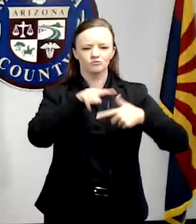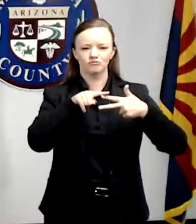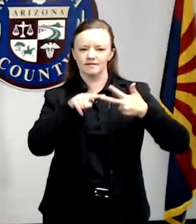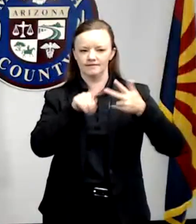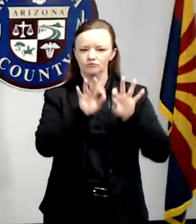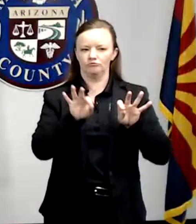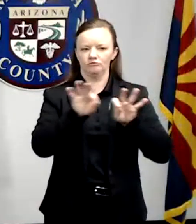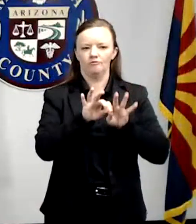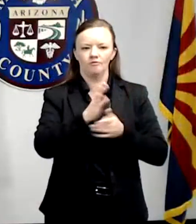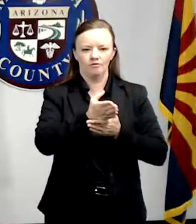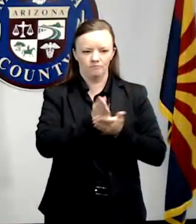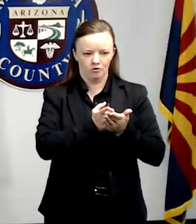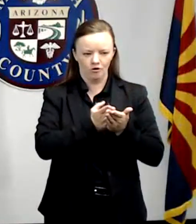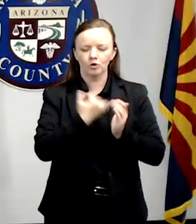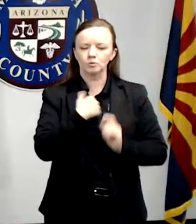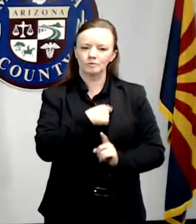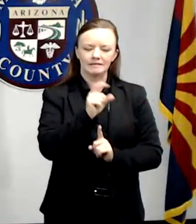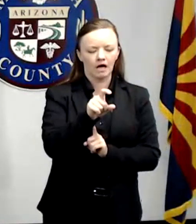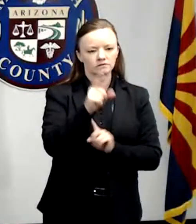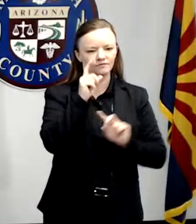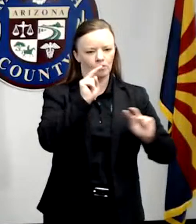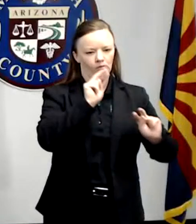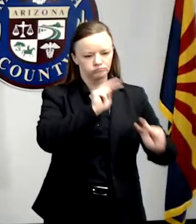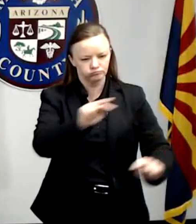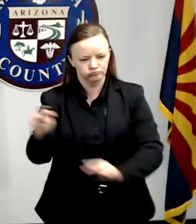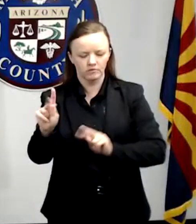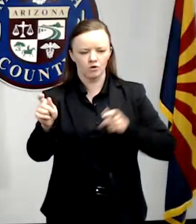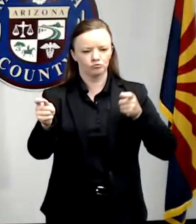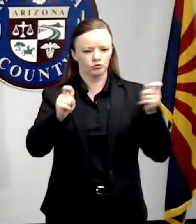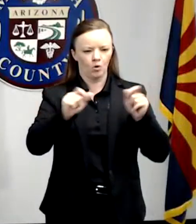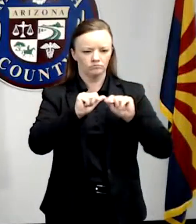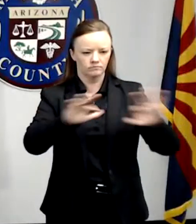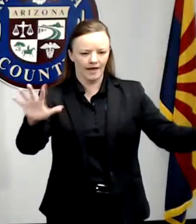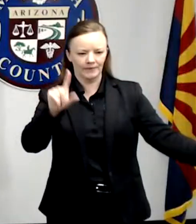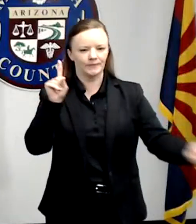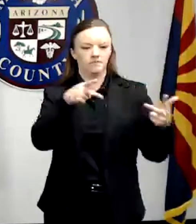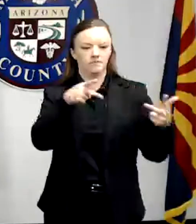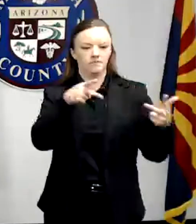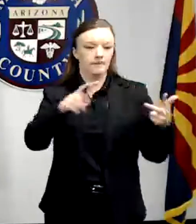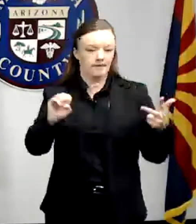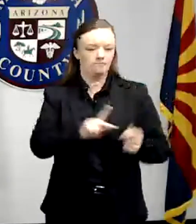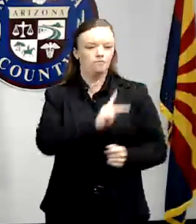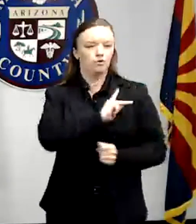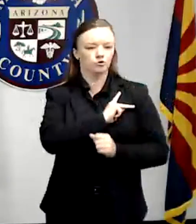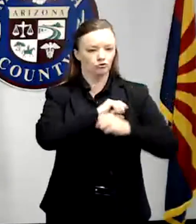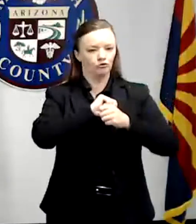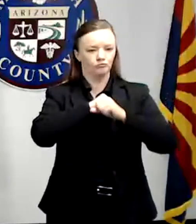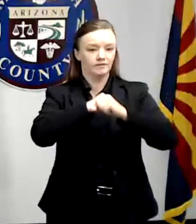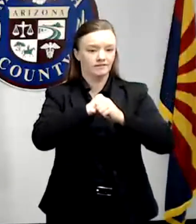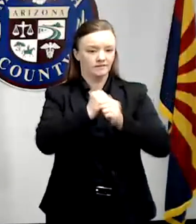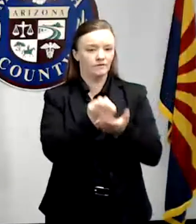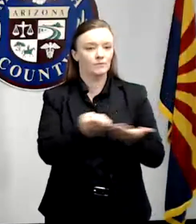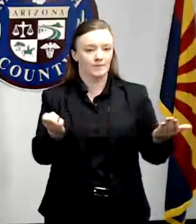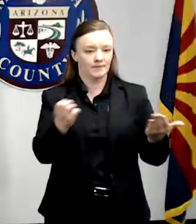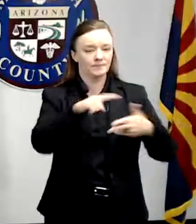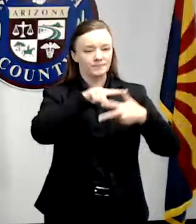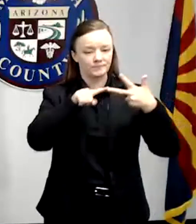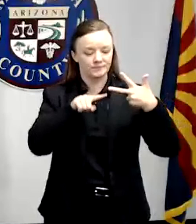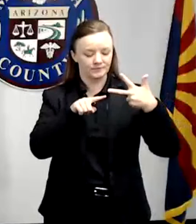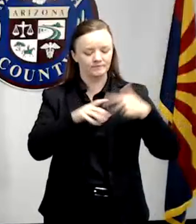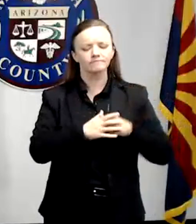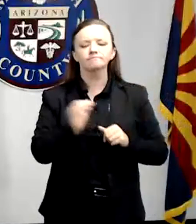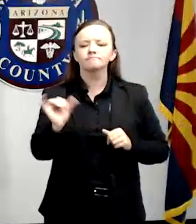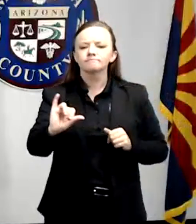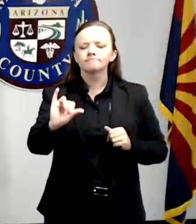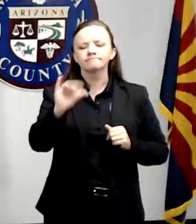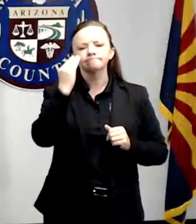3 critical parts needed to surveil and control the disease in our county moving effective equipment. We also recognize that a